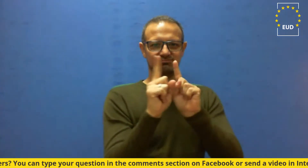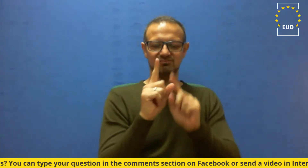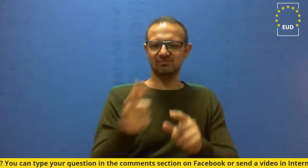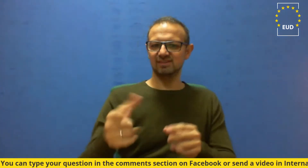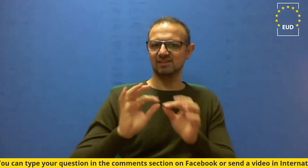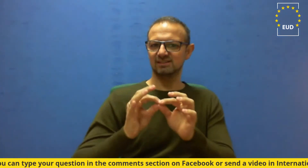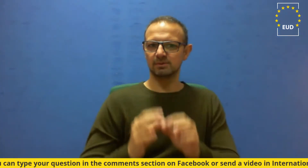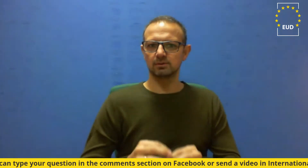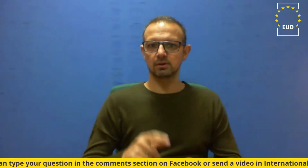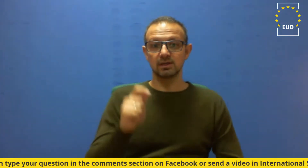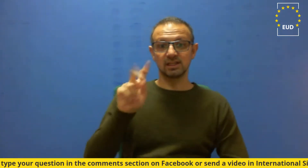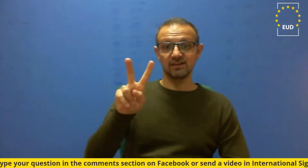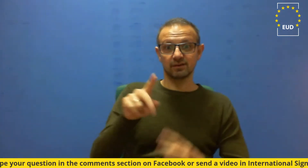interpreters are used to interpreting